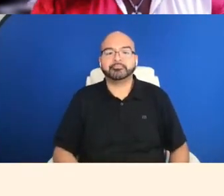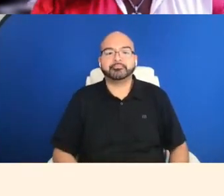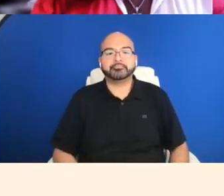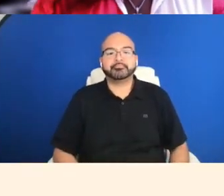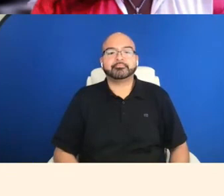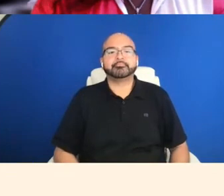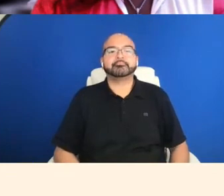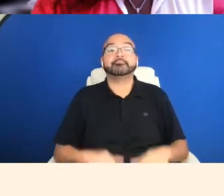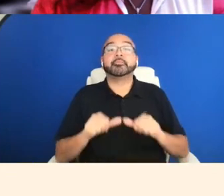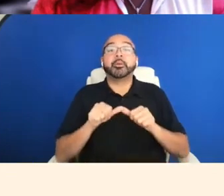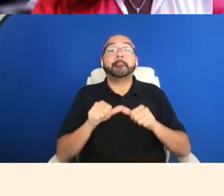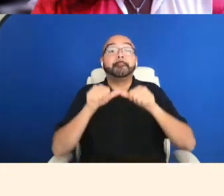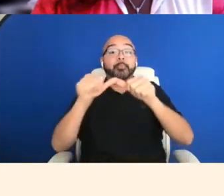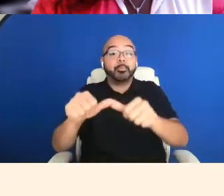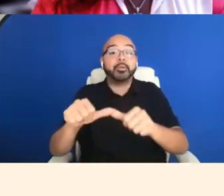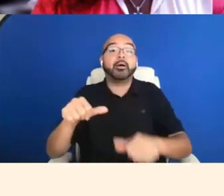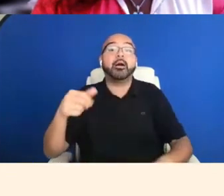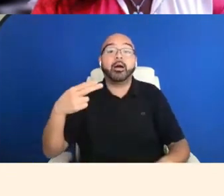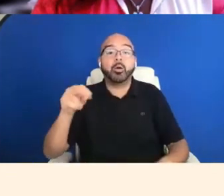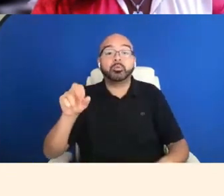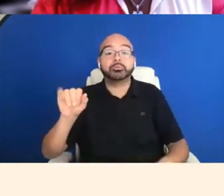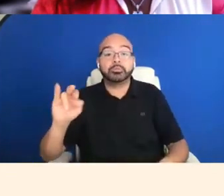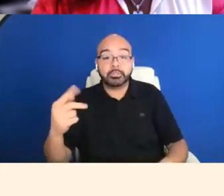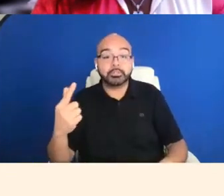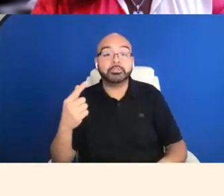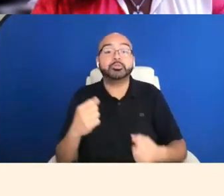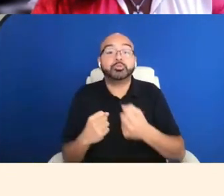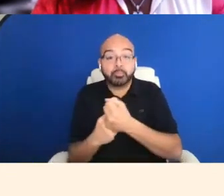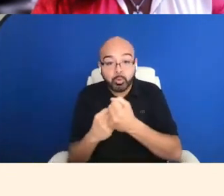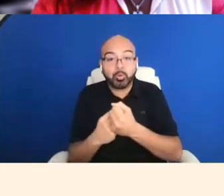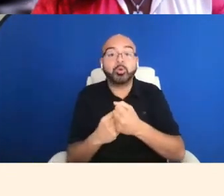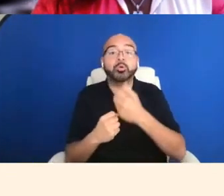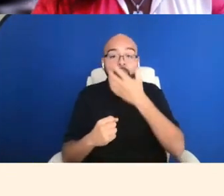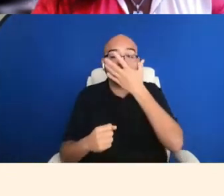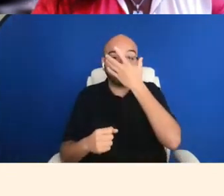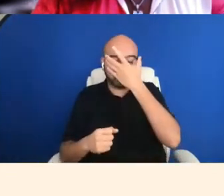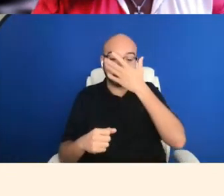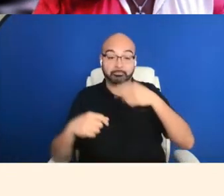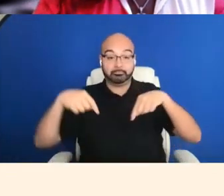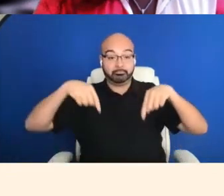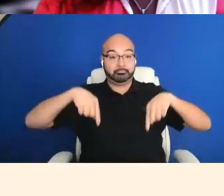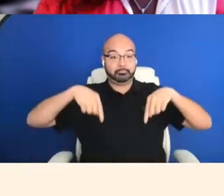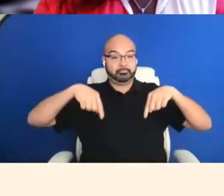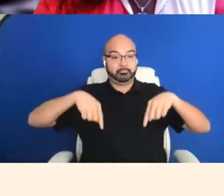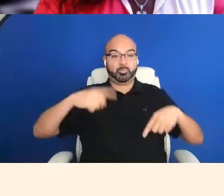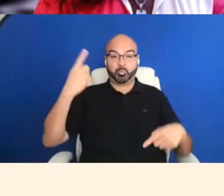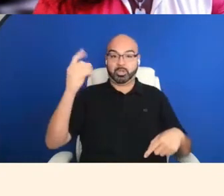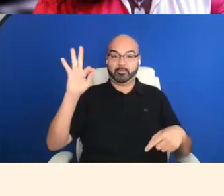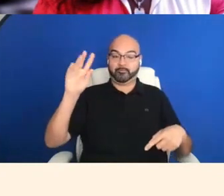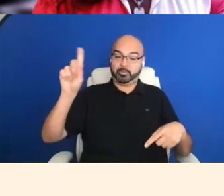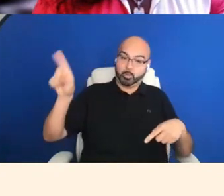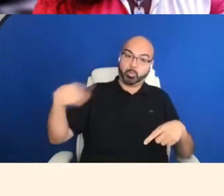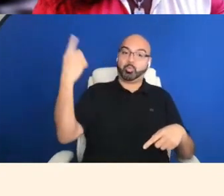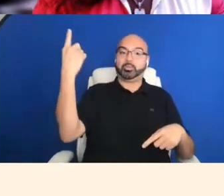Permanent housing support. We are one of the only